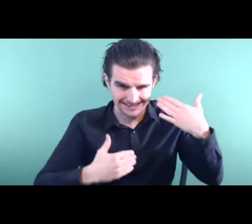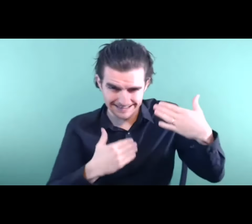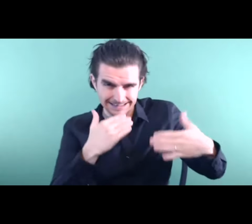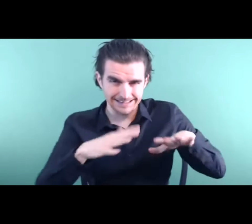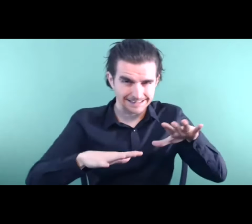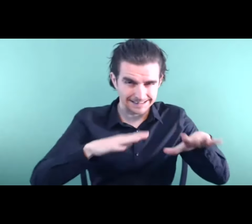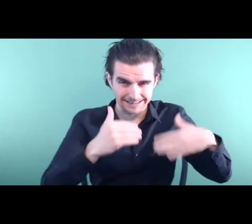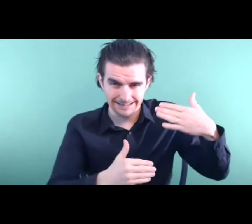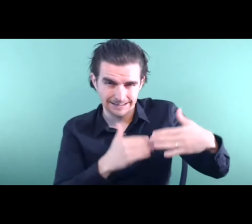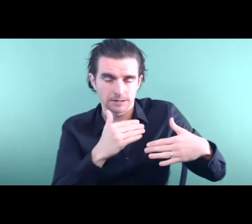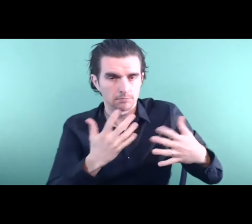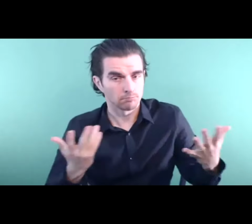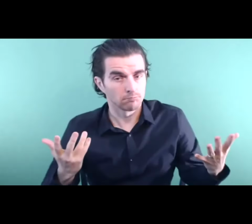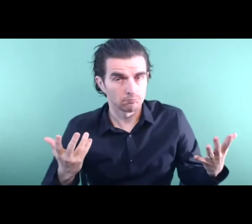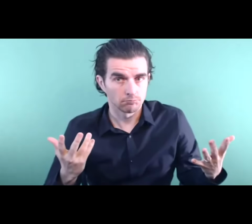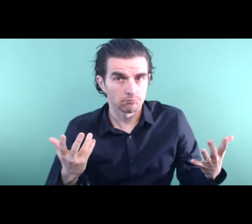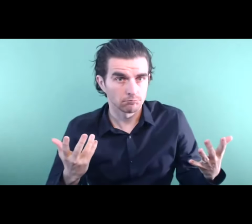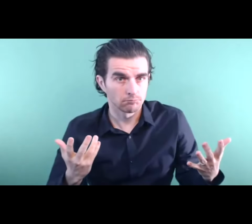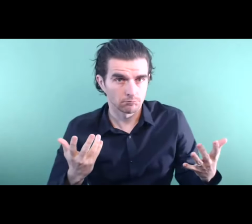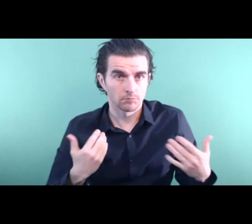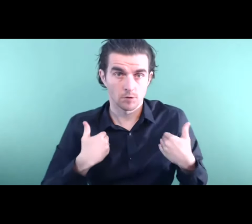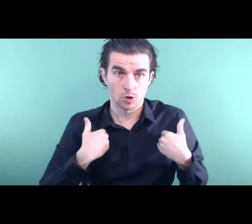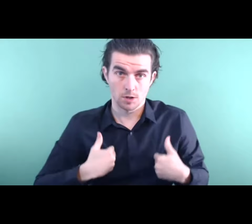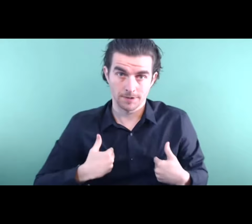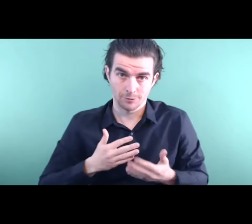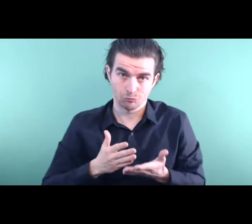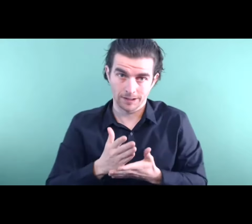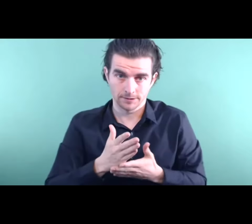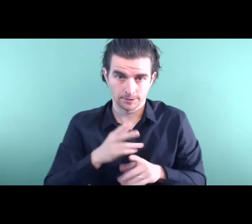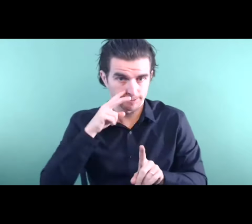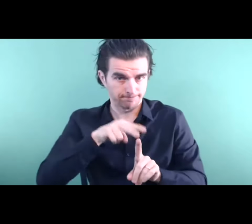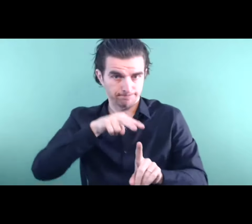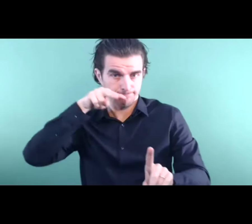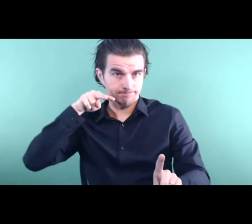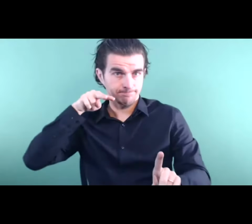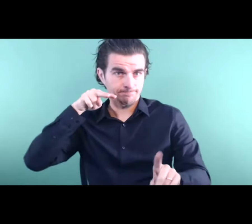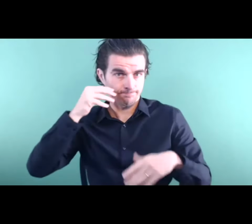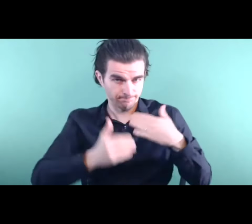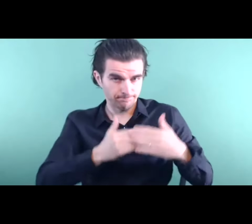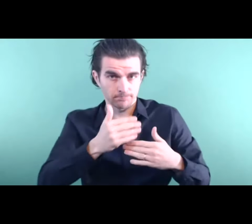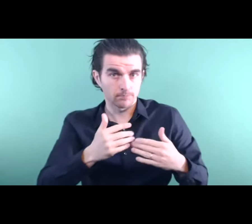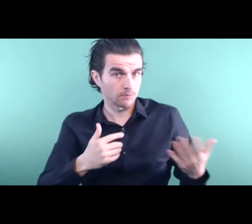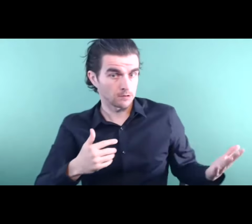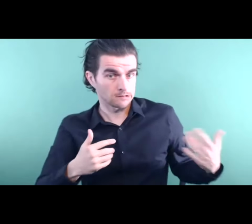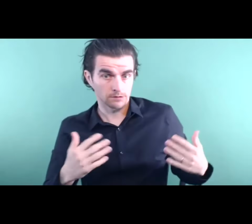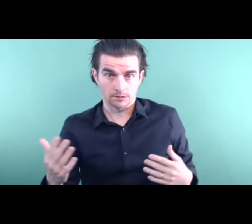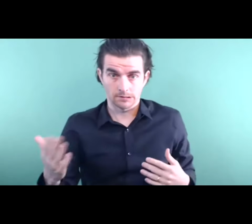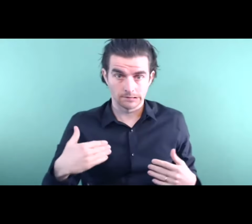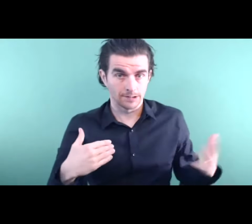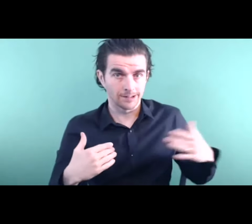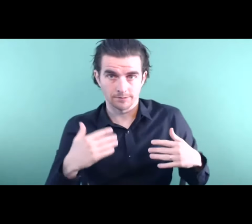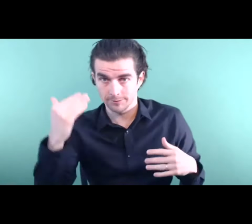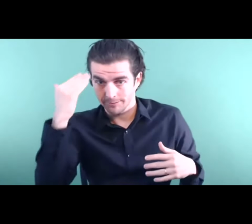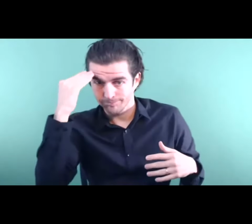need to have better links and better connections with what is happening